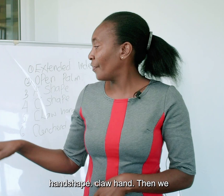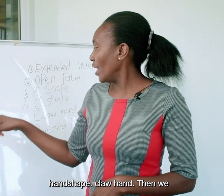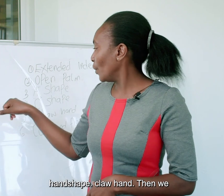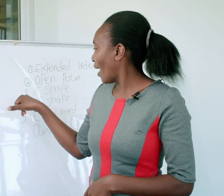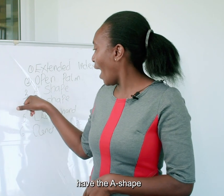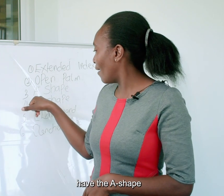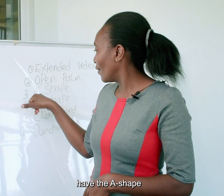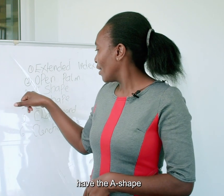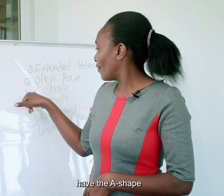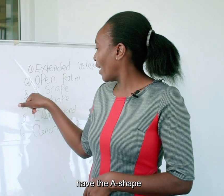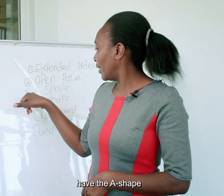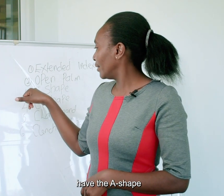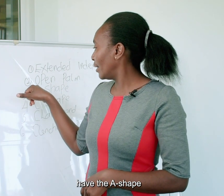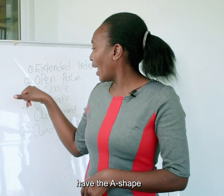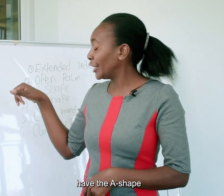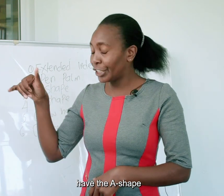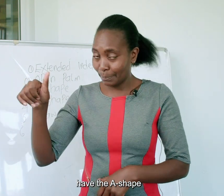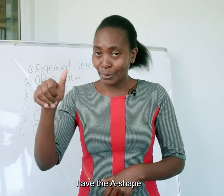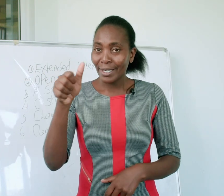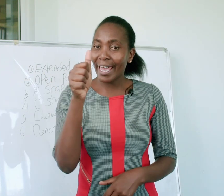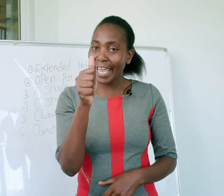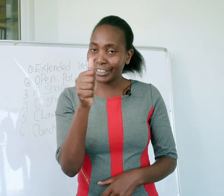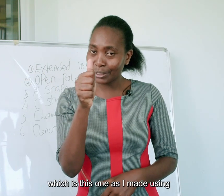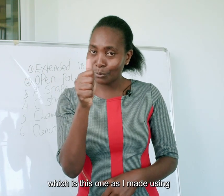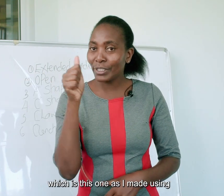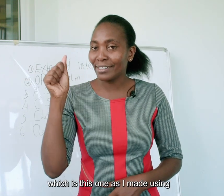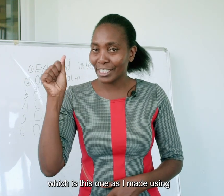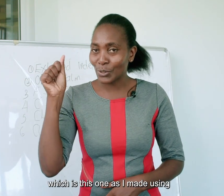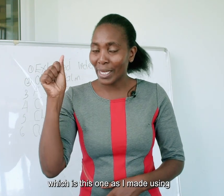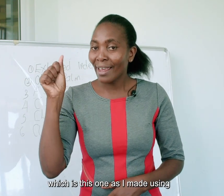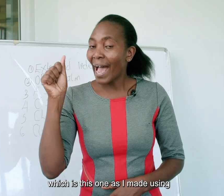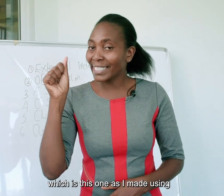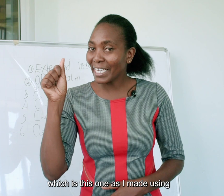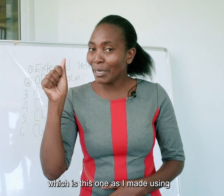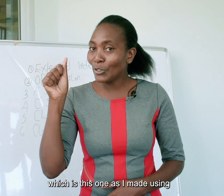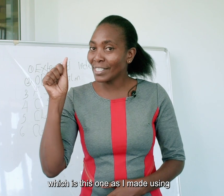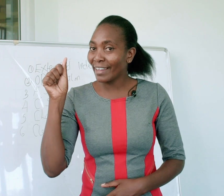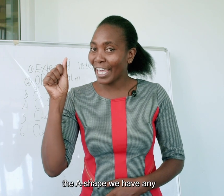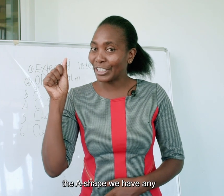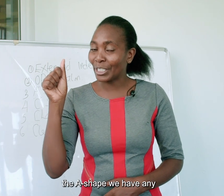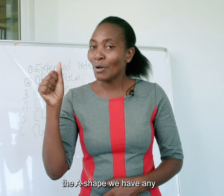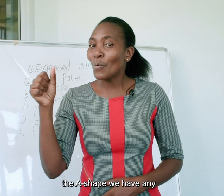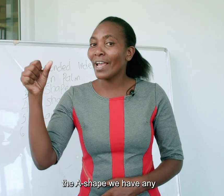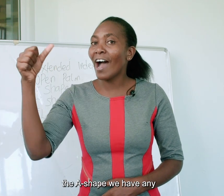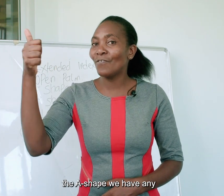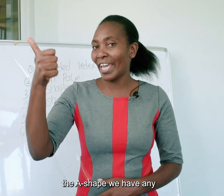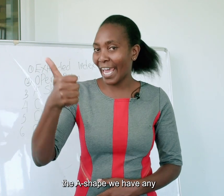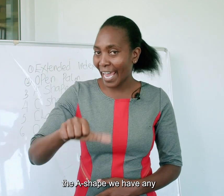Then we have the A shape. A shape, which is this one. A sign made using the A shape, we have